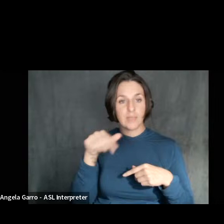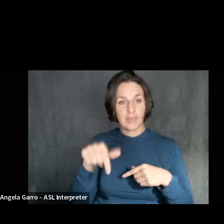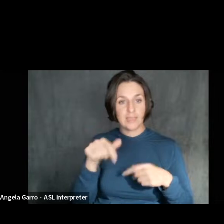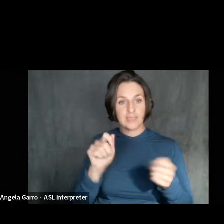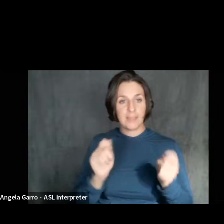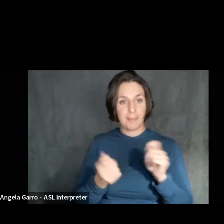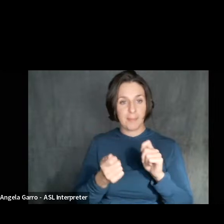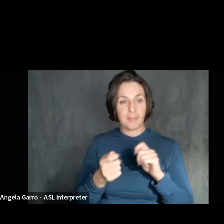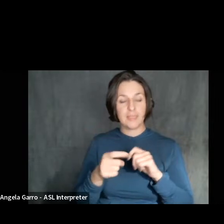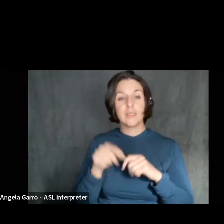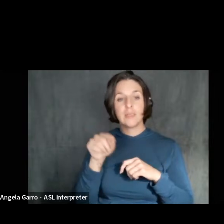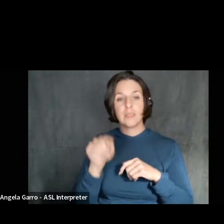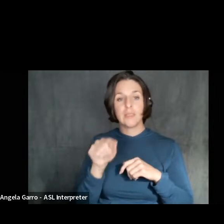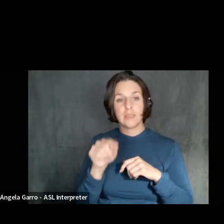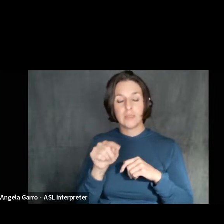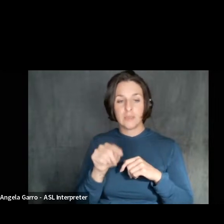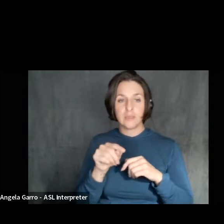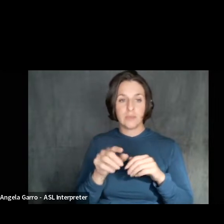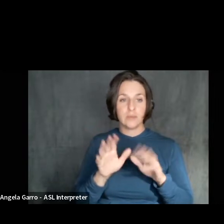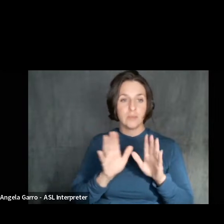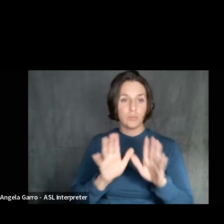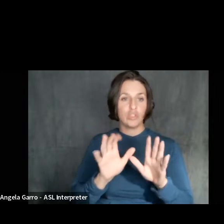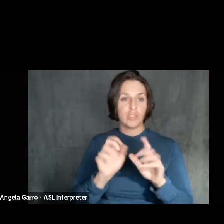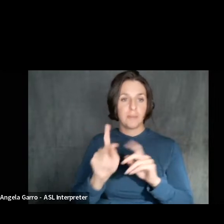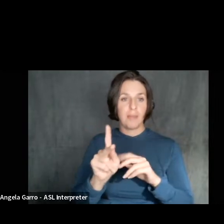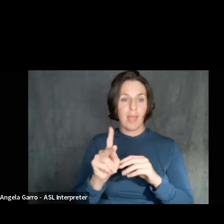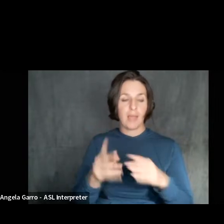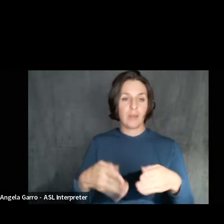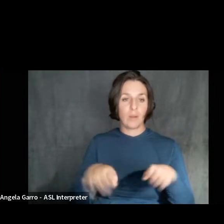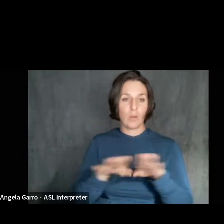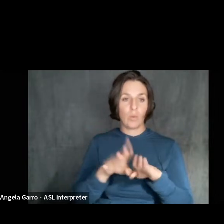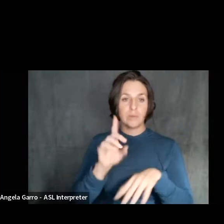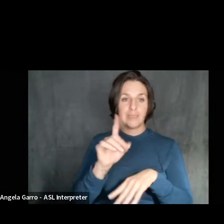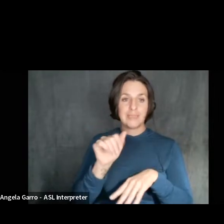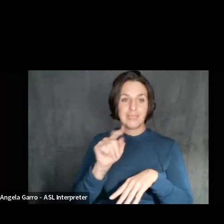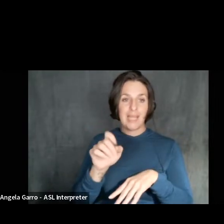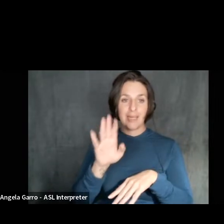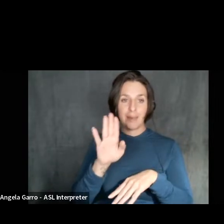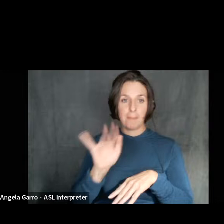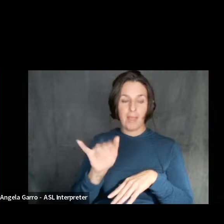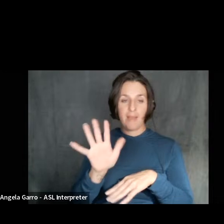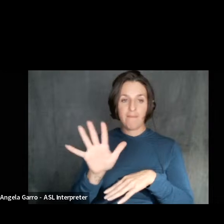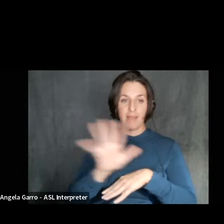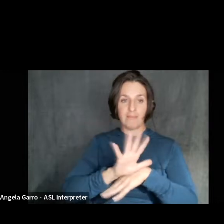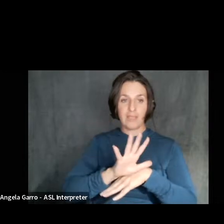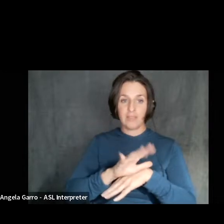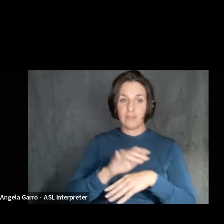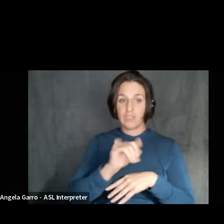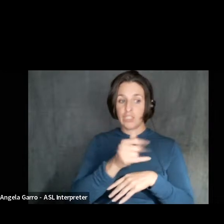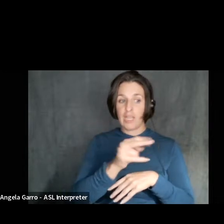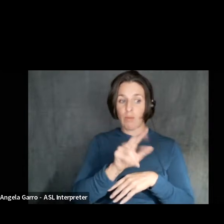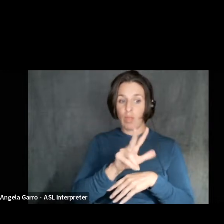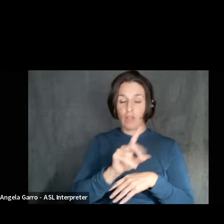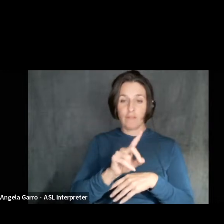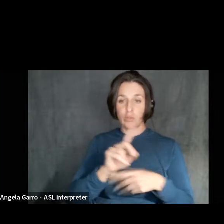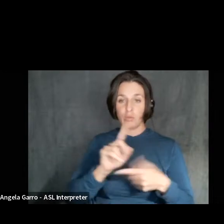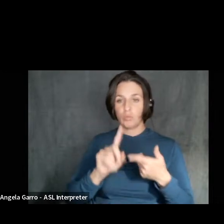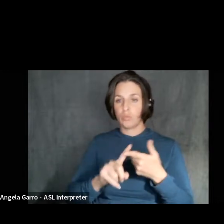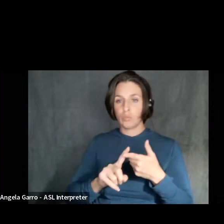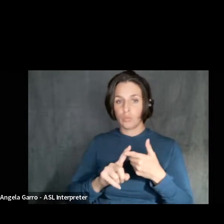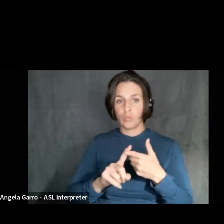amendment pushes back the closing date by 5 days from January 31st